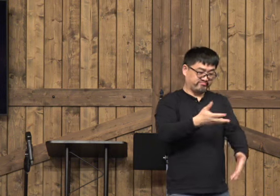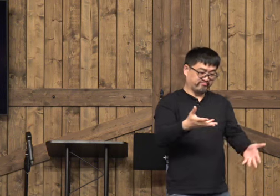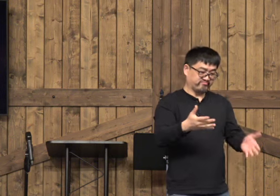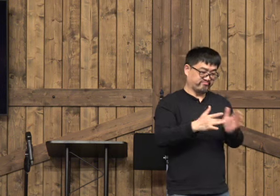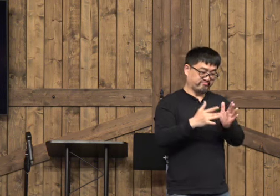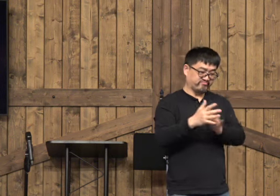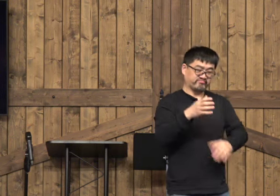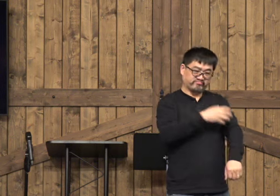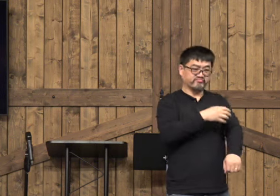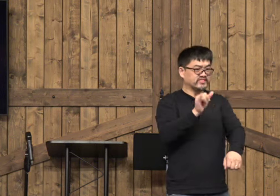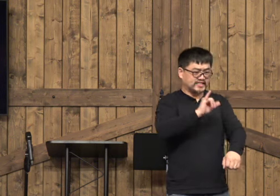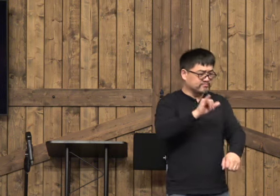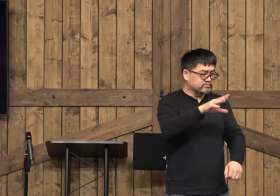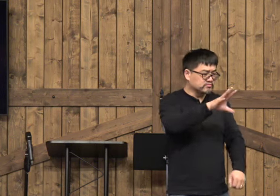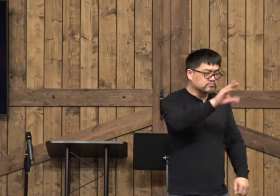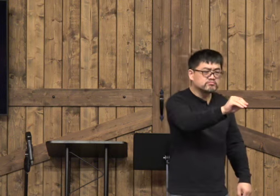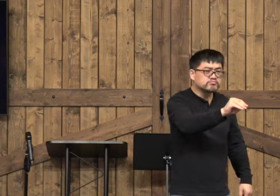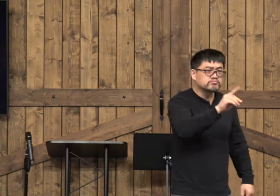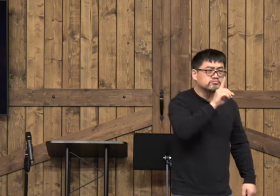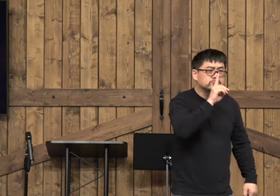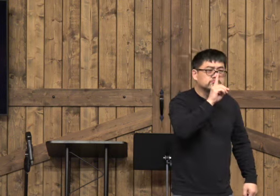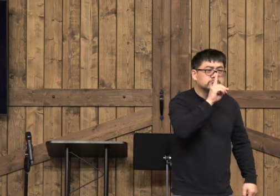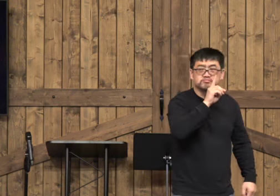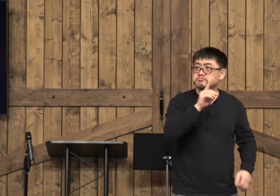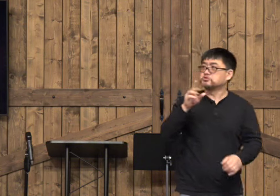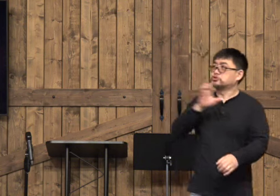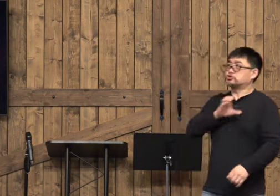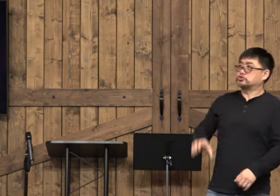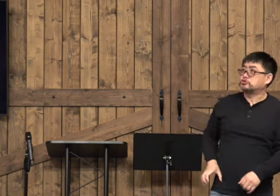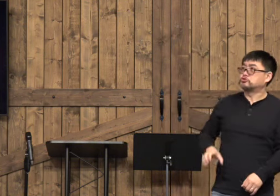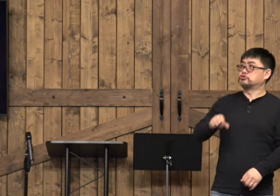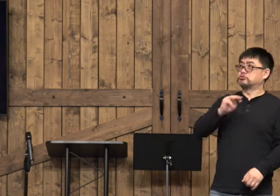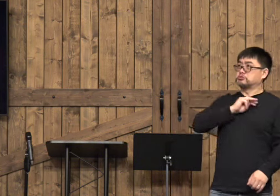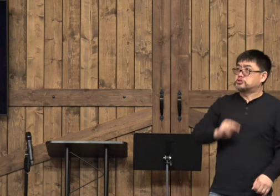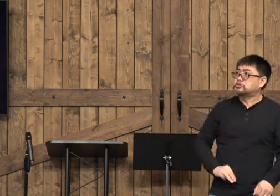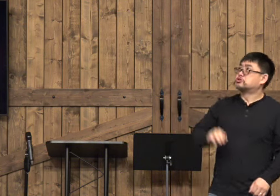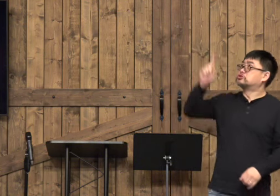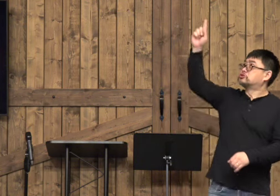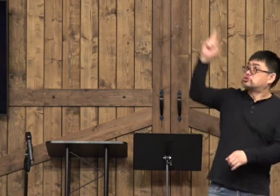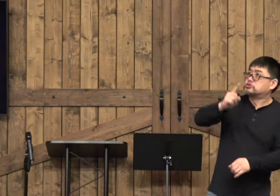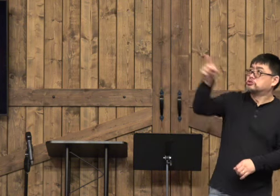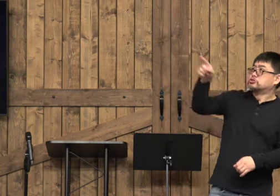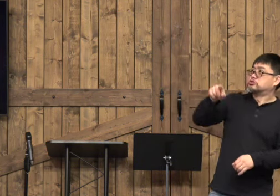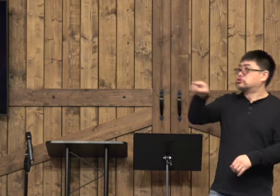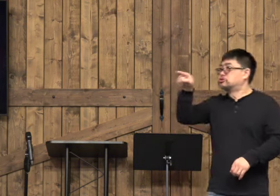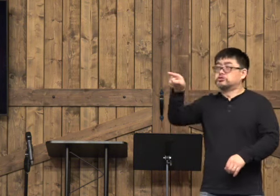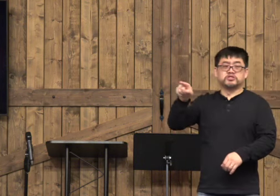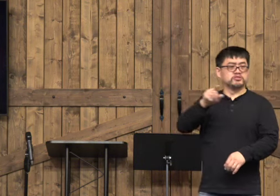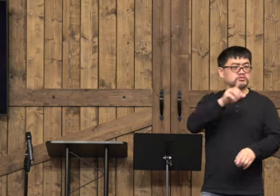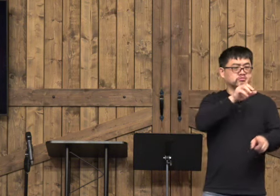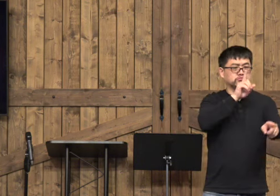person. He had that authority to quiet the demons. He was the Messiah. He was the Christ.